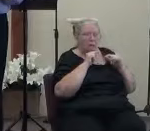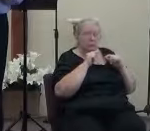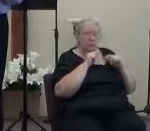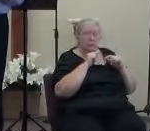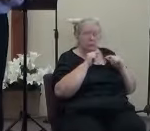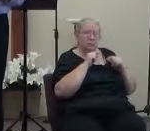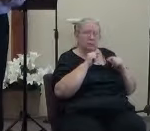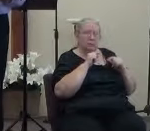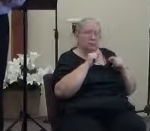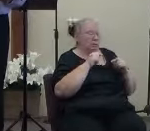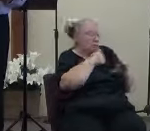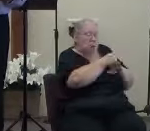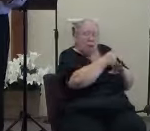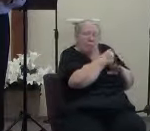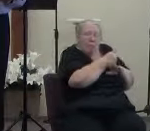We cannot do that.